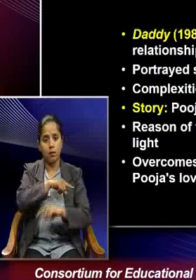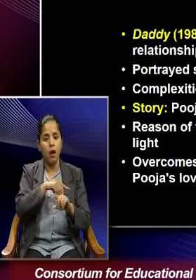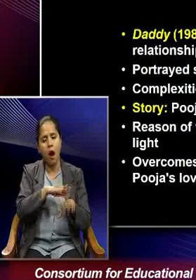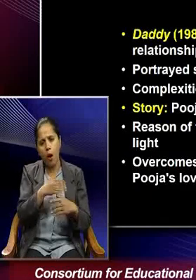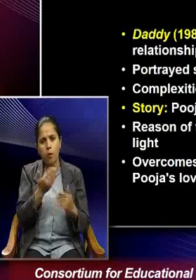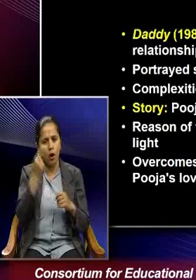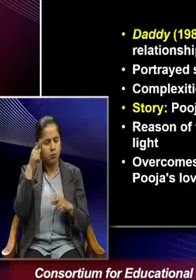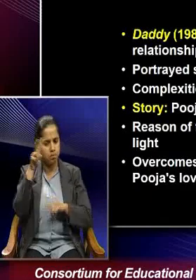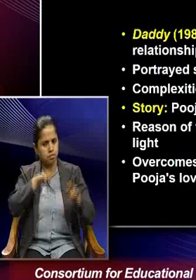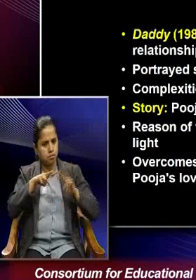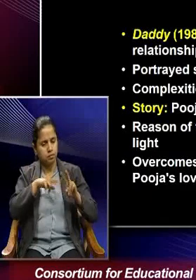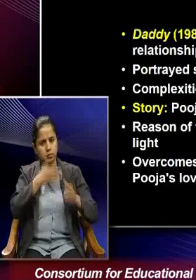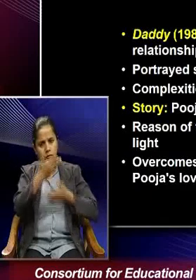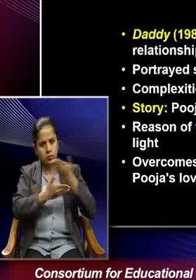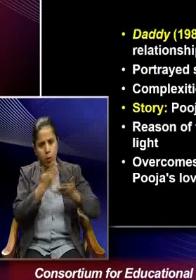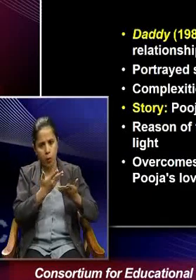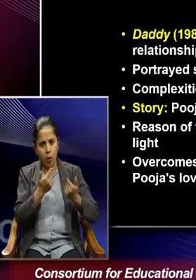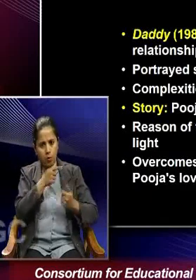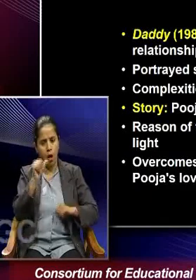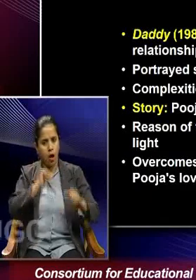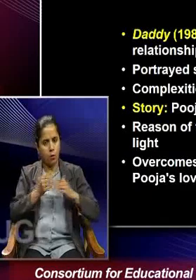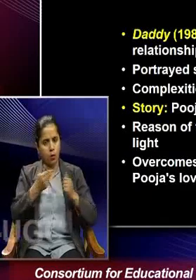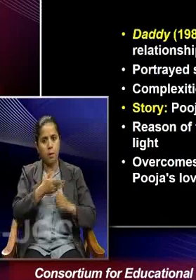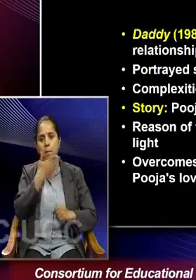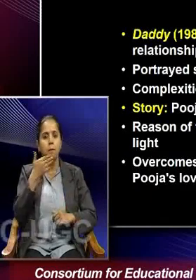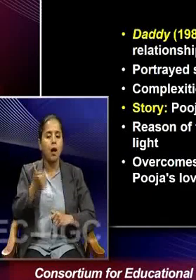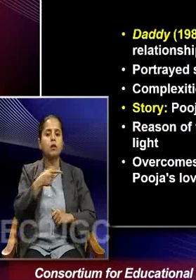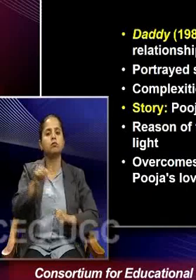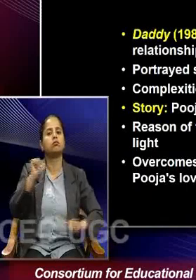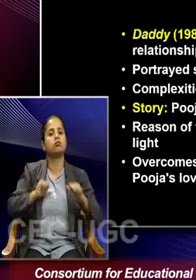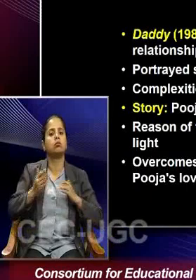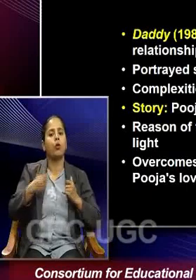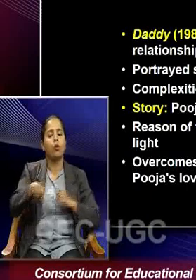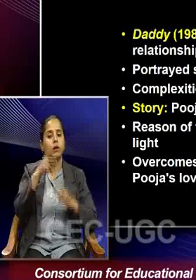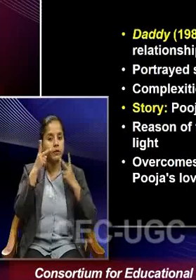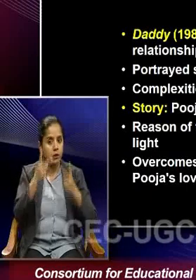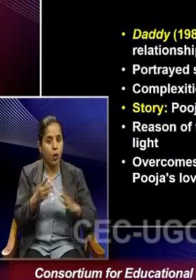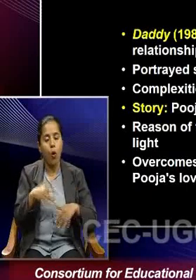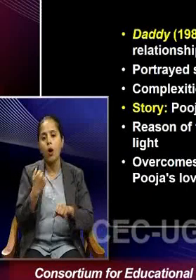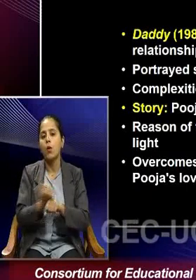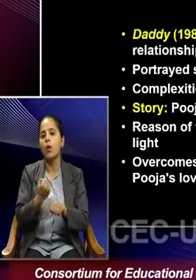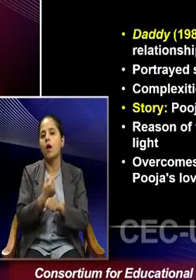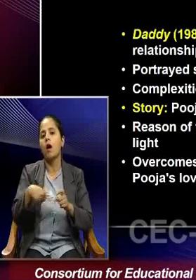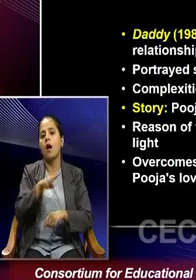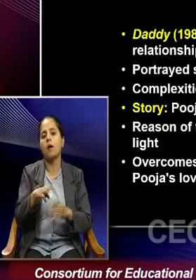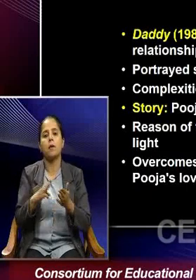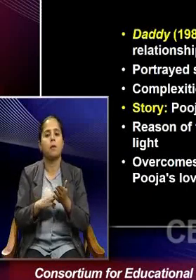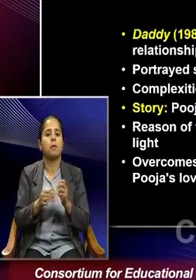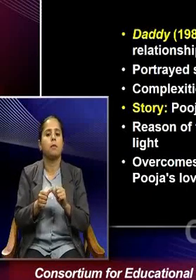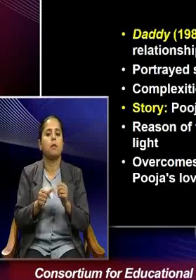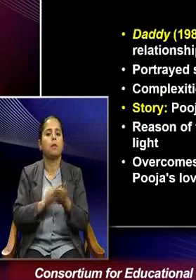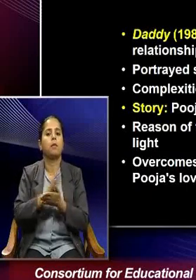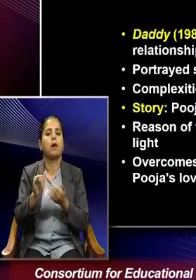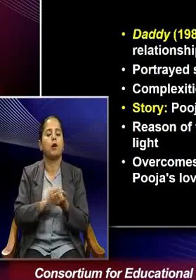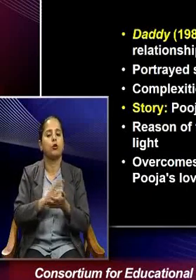the actors they gave their best when they were in a way shown, or in a way working with Mahesh Bhatt. And then